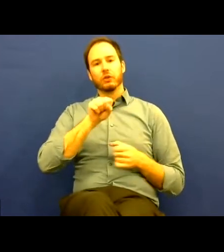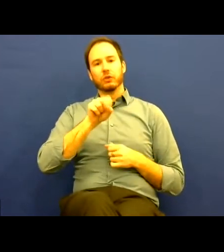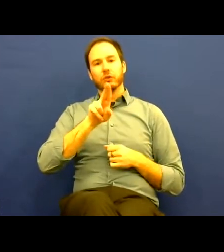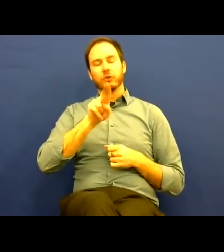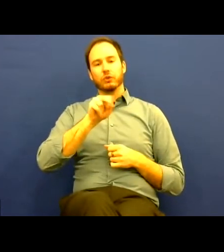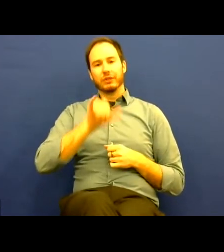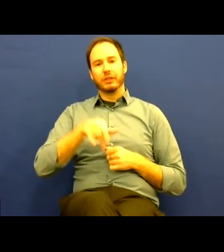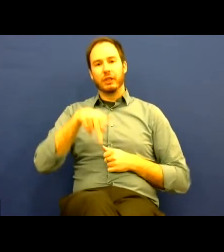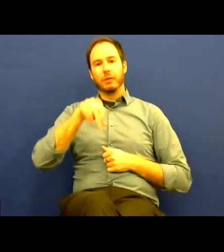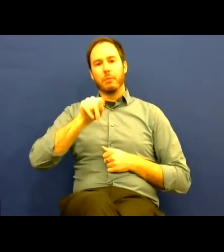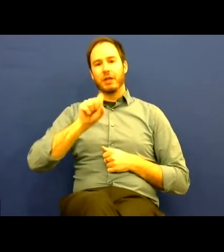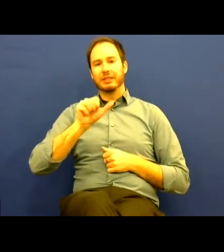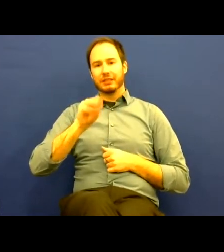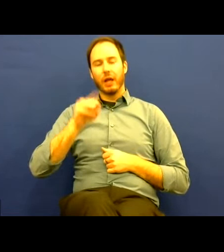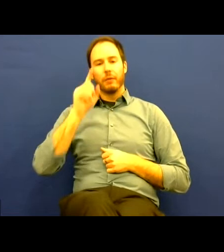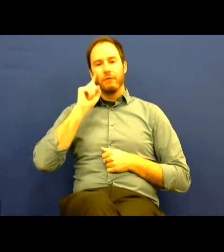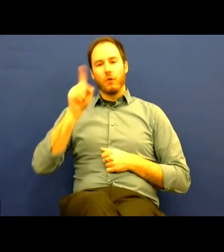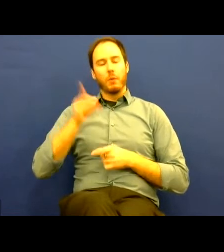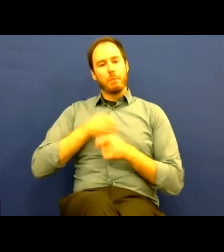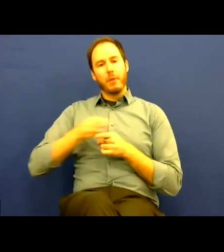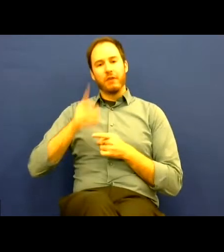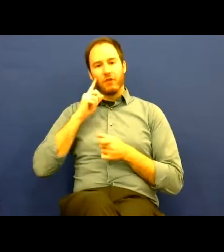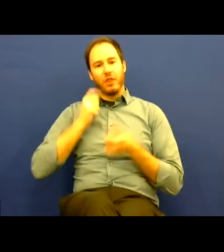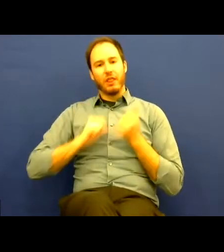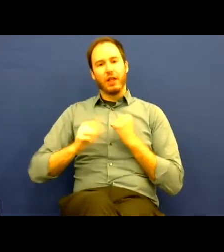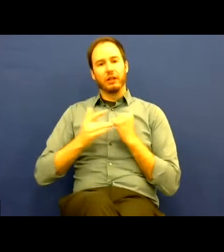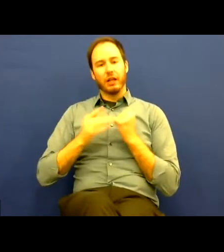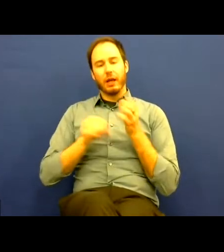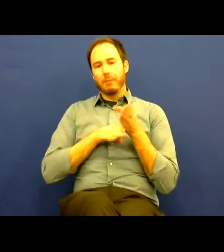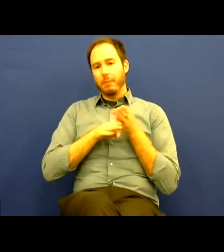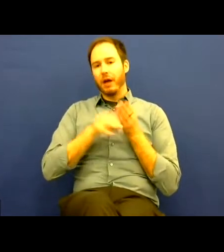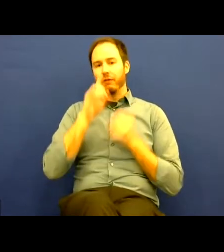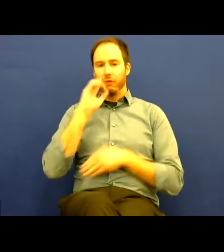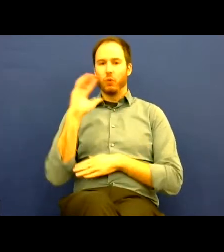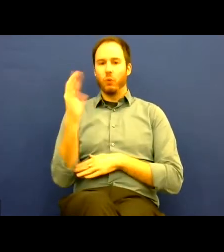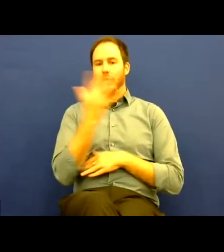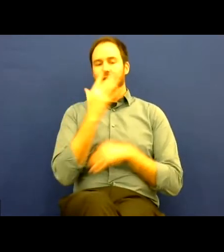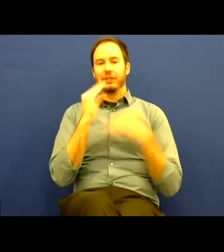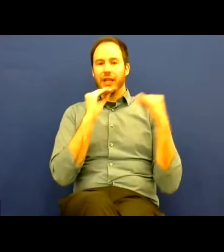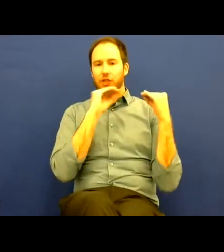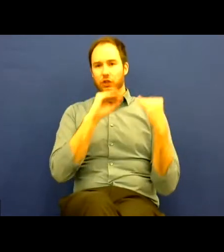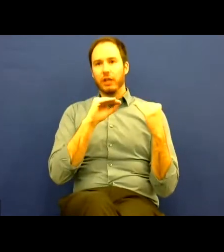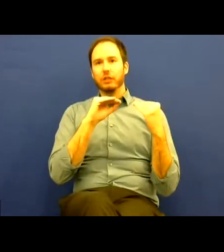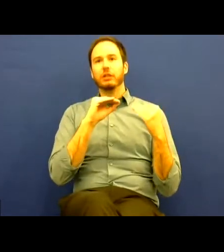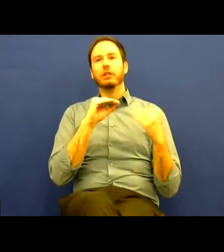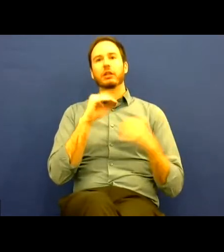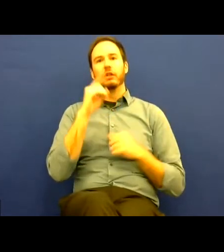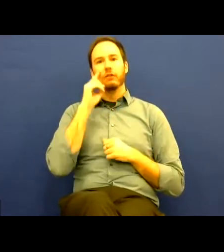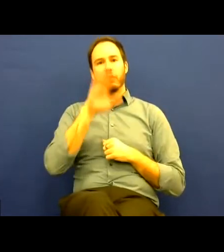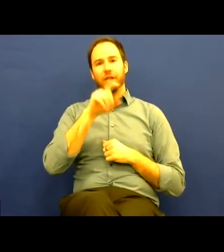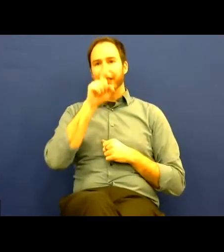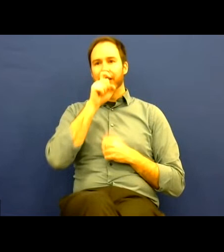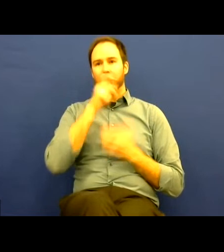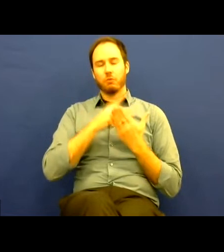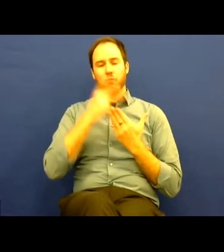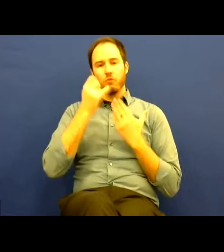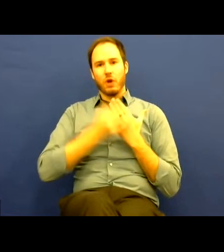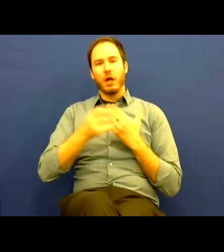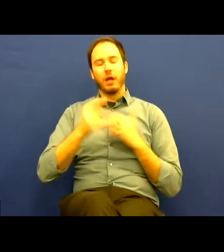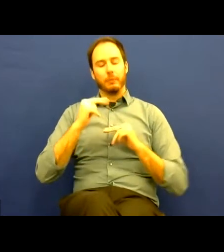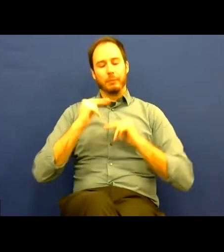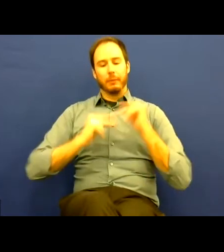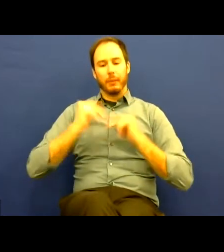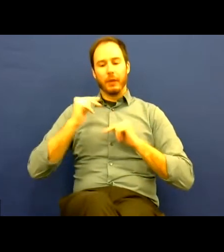Potsdam, pursuing a major in theater tech and a minor in wilderness education. And whereas for his Eagle project, Ryan built a